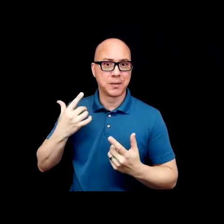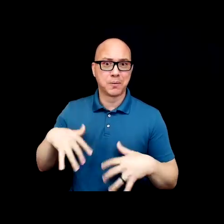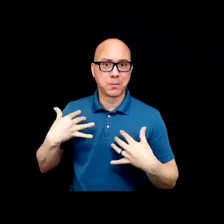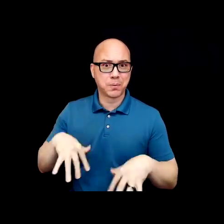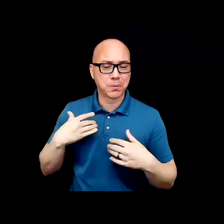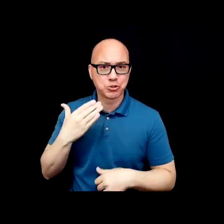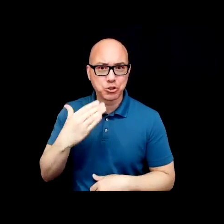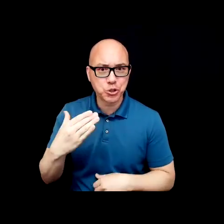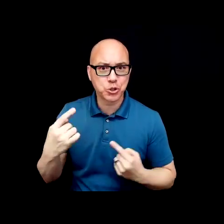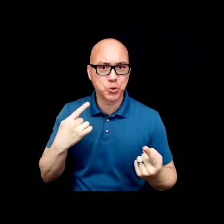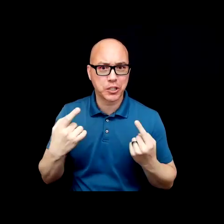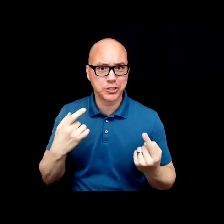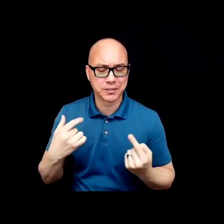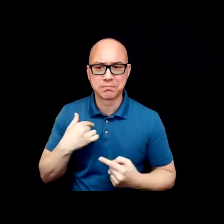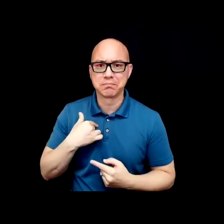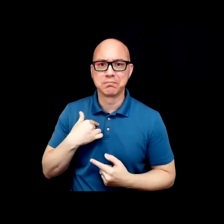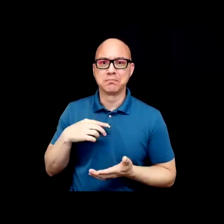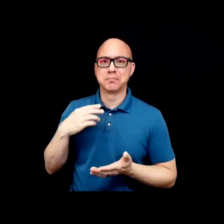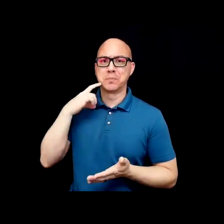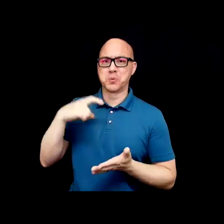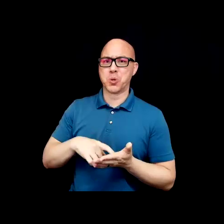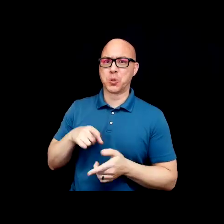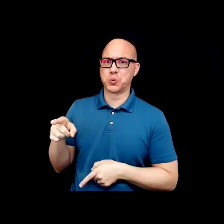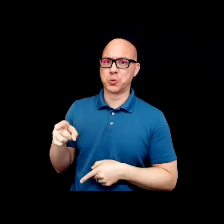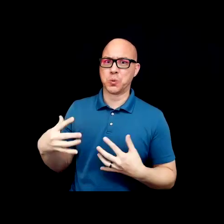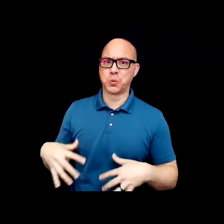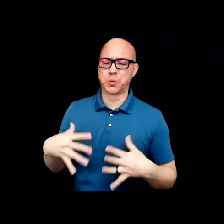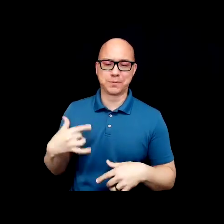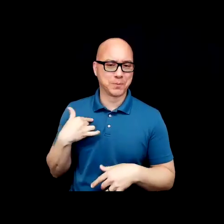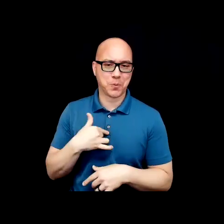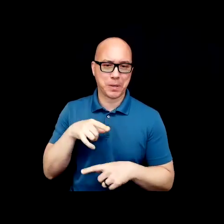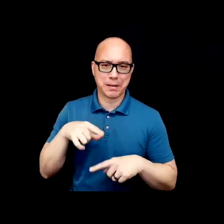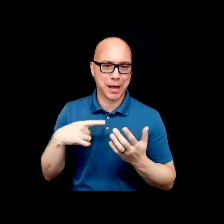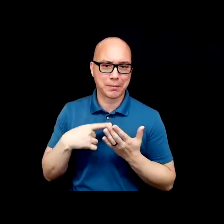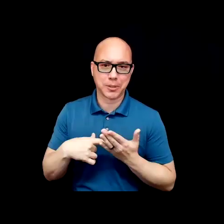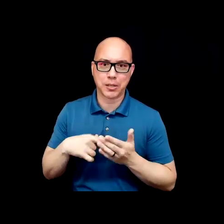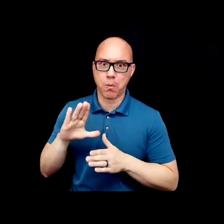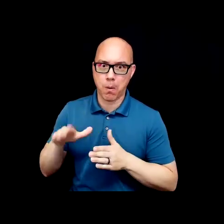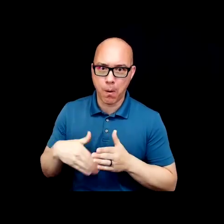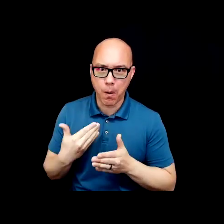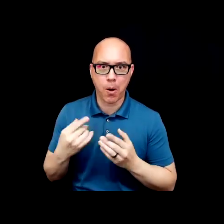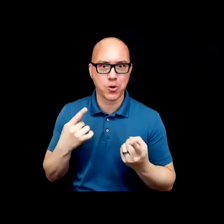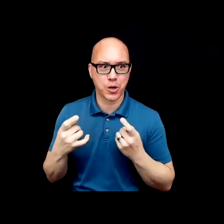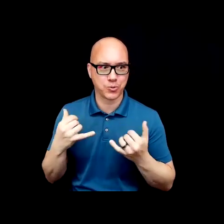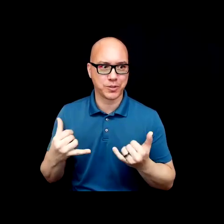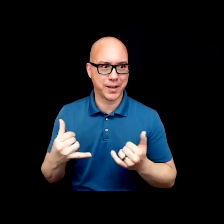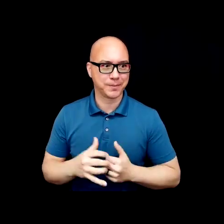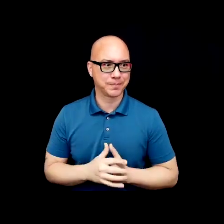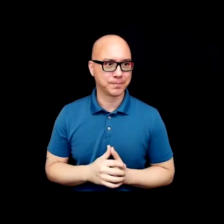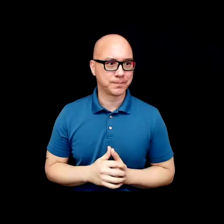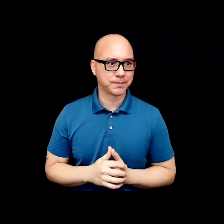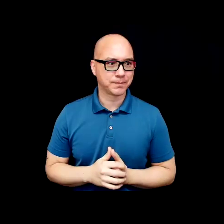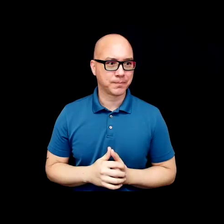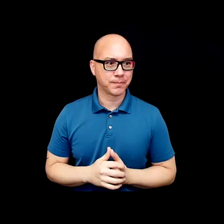Q&A, and I can tell that we are absolutely not going to be able to cover everyone's question. But what I came prepared